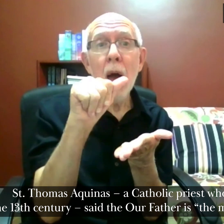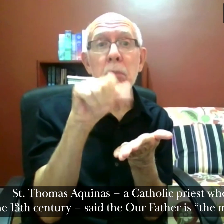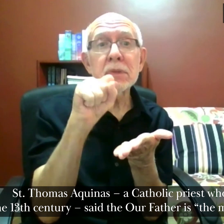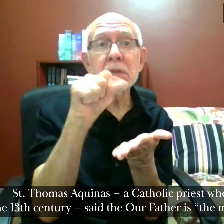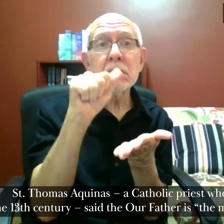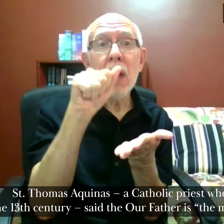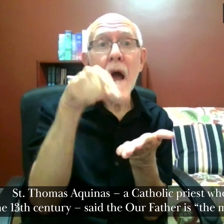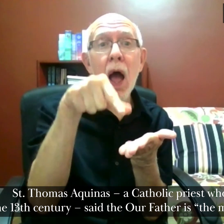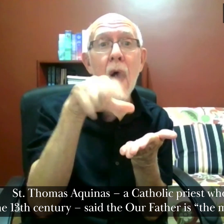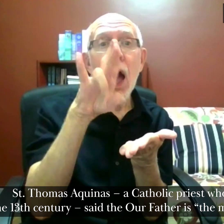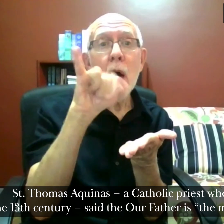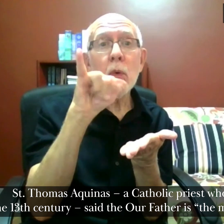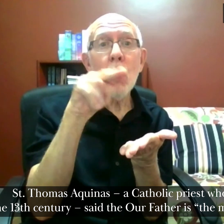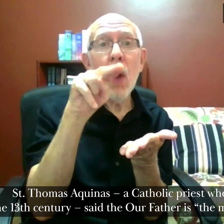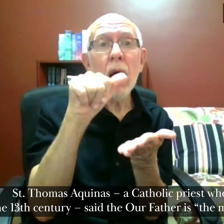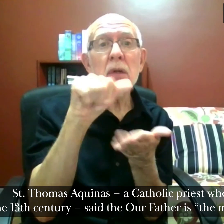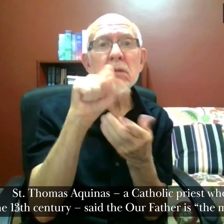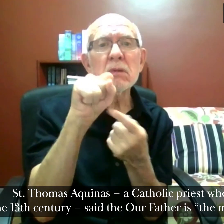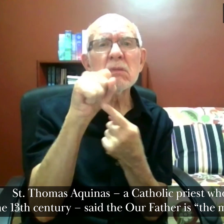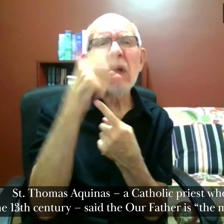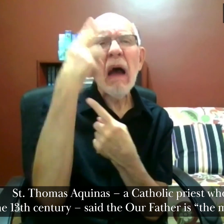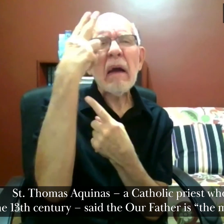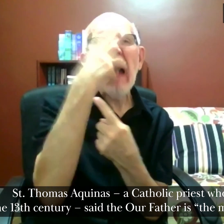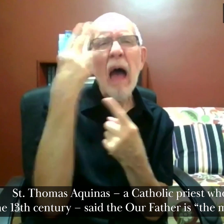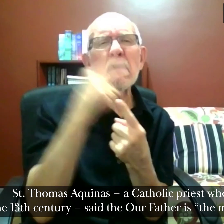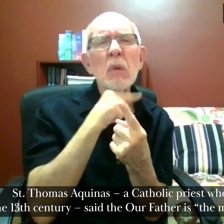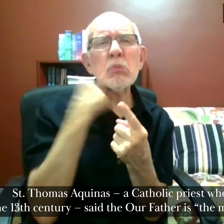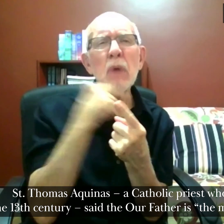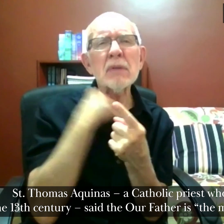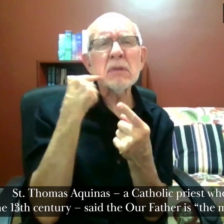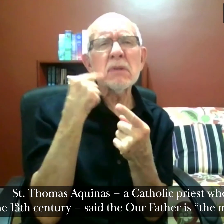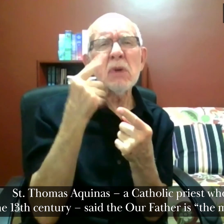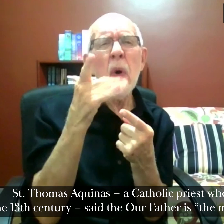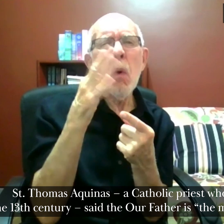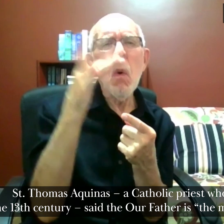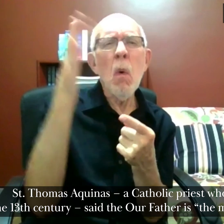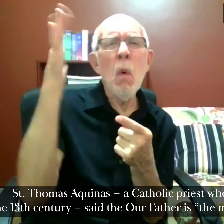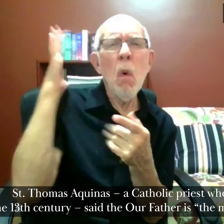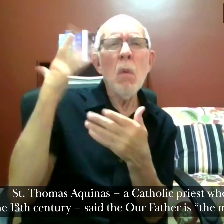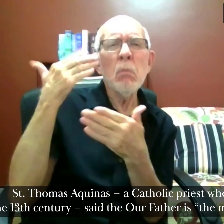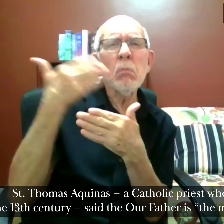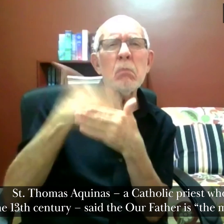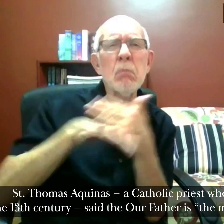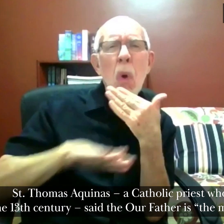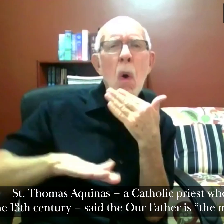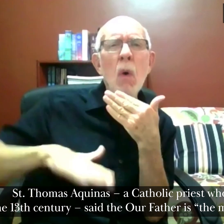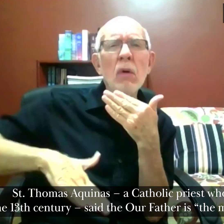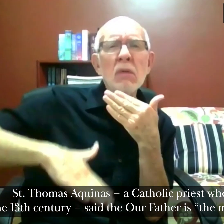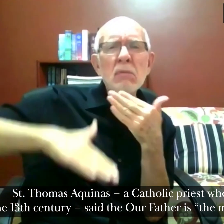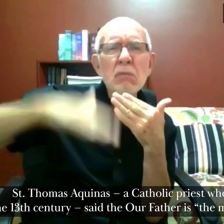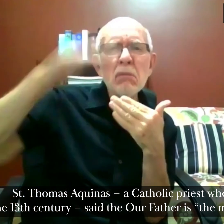Catholic priest who died in Italy in the 13th century, said the Our Father is the most perfect prayer.